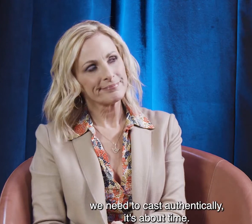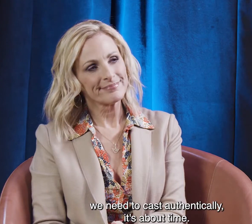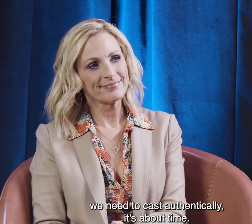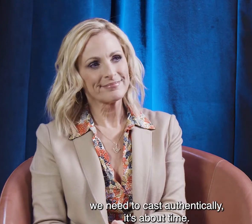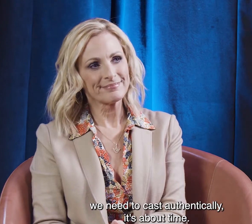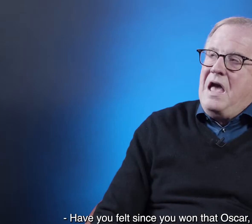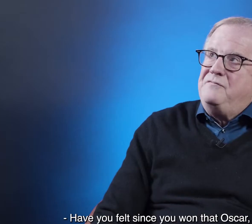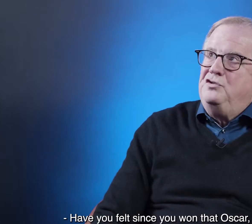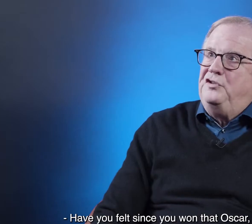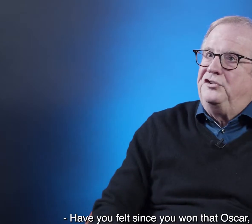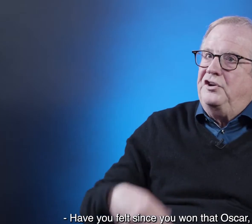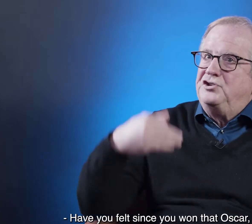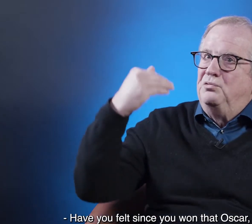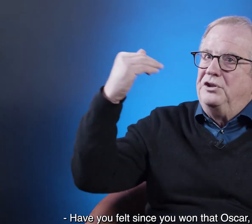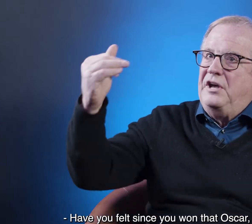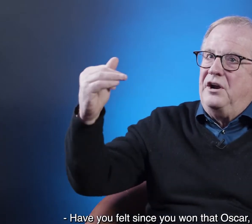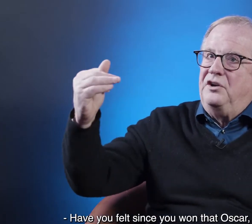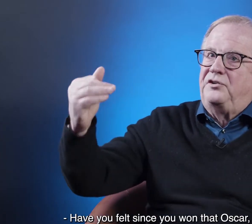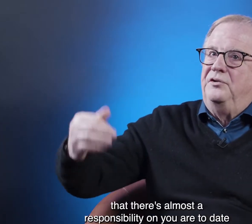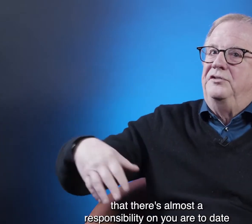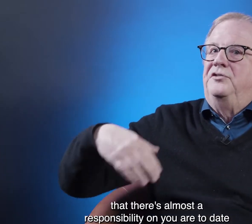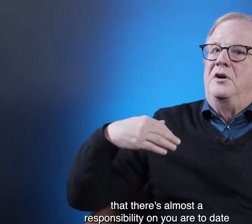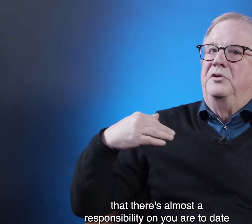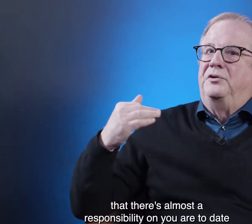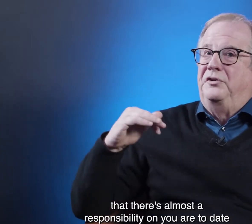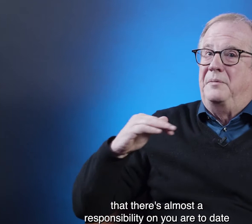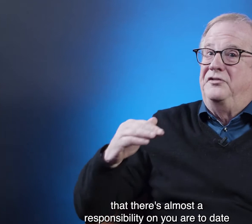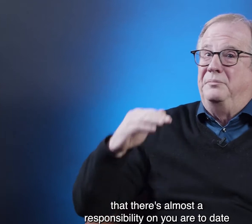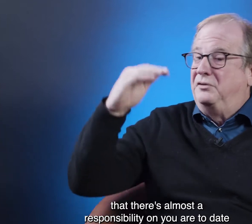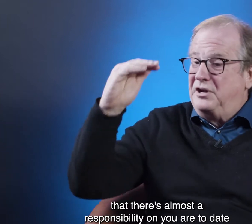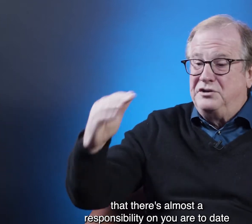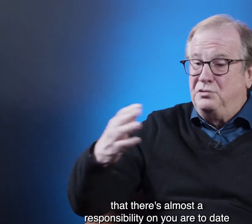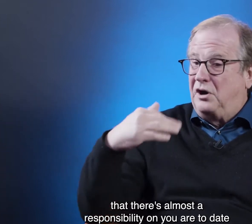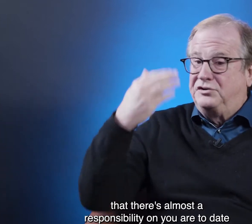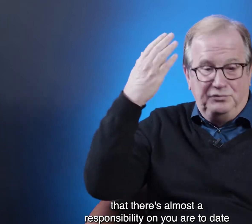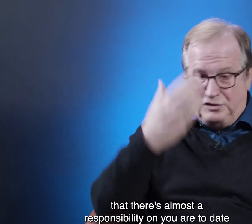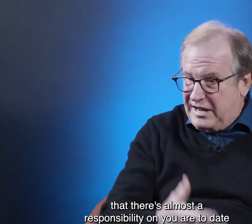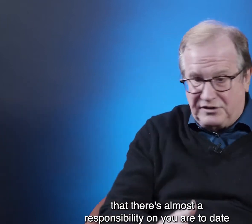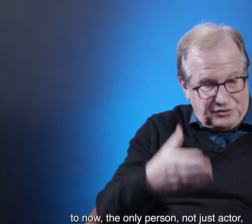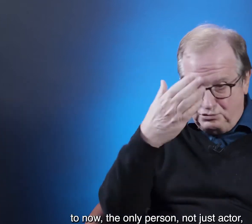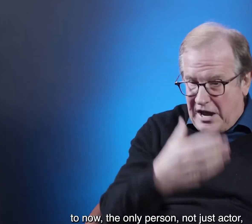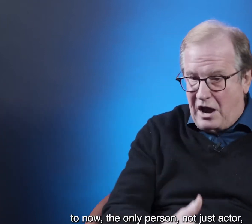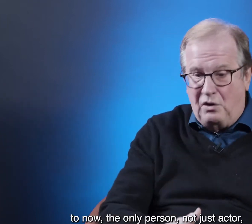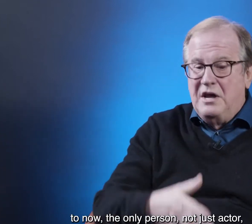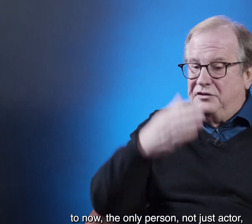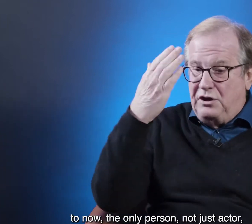time. Have you felt since you won that Oscar that there's almost a responsibility on you? Are to date, to now, the